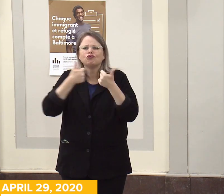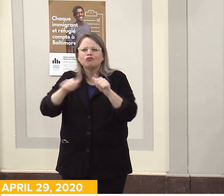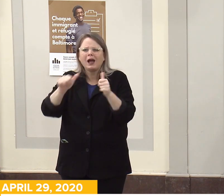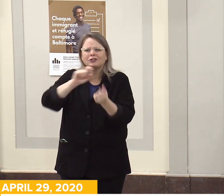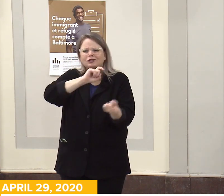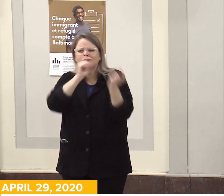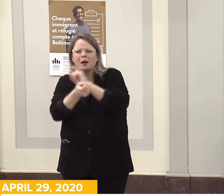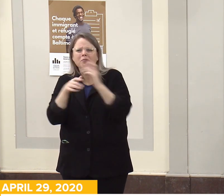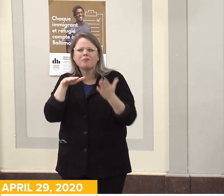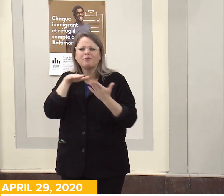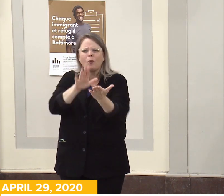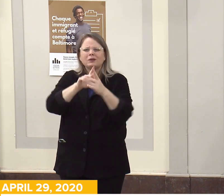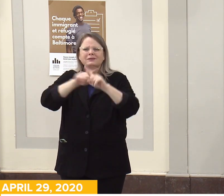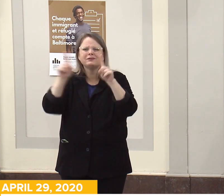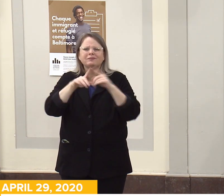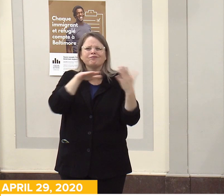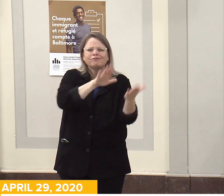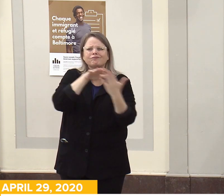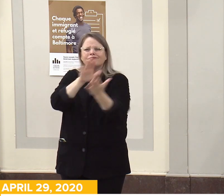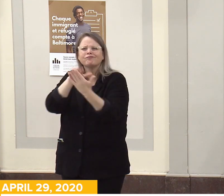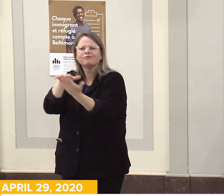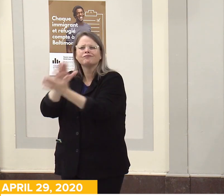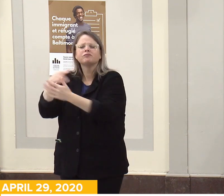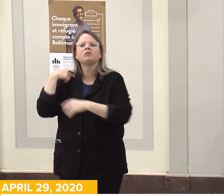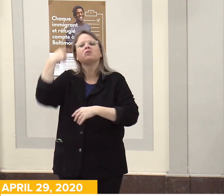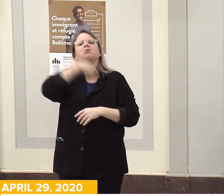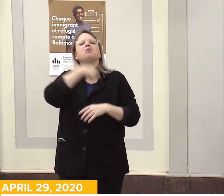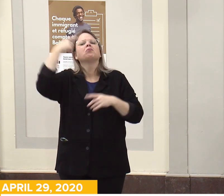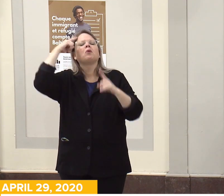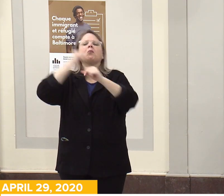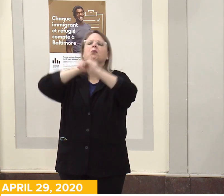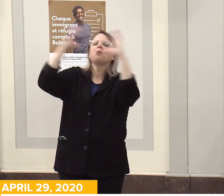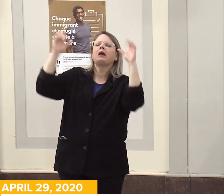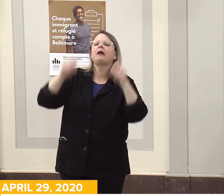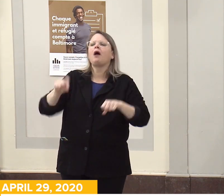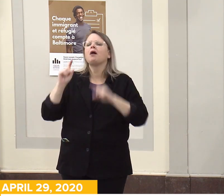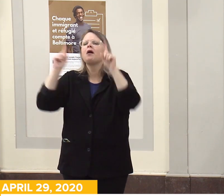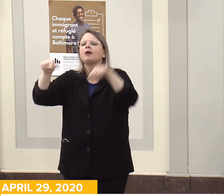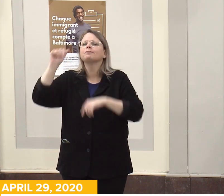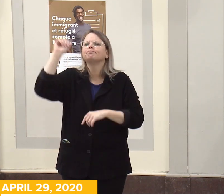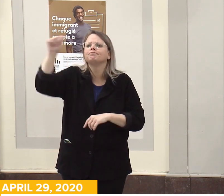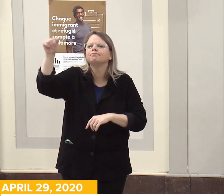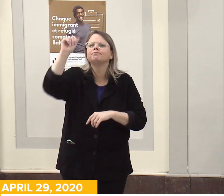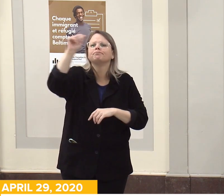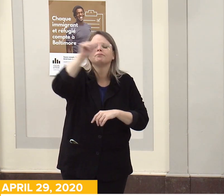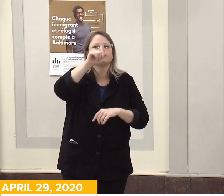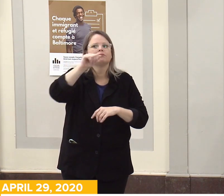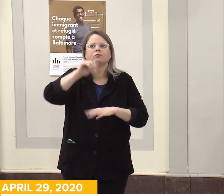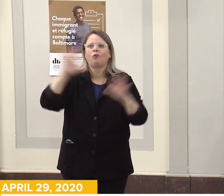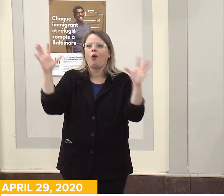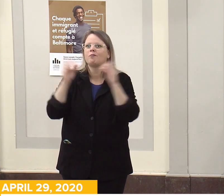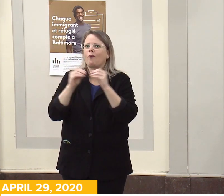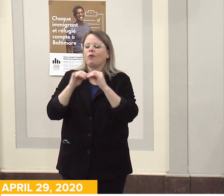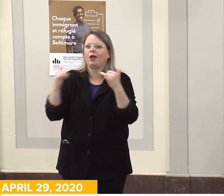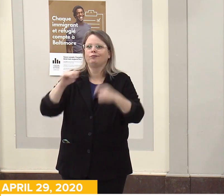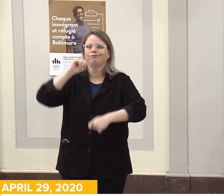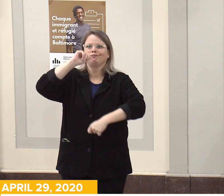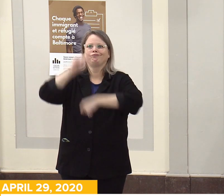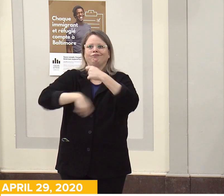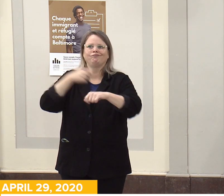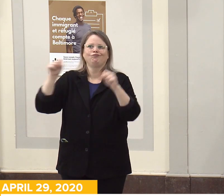all expecting a lot of high touch, in-person, events that are unfortunately not going to happen. So we've morphed into phone